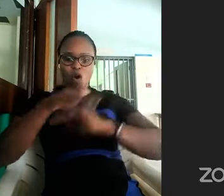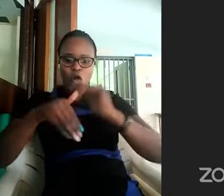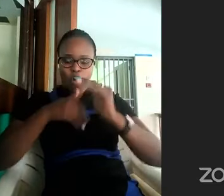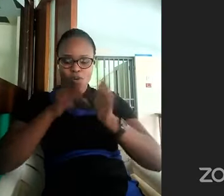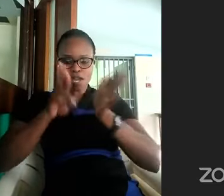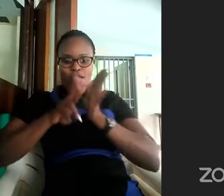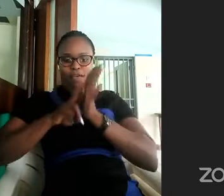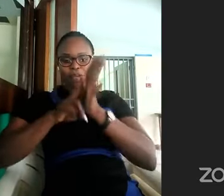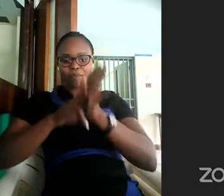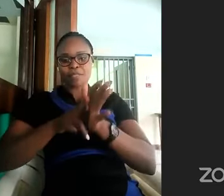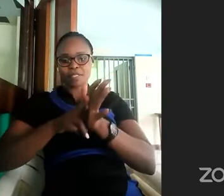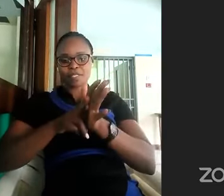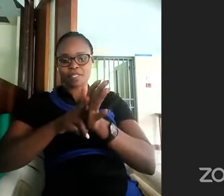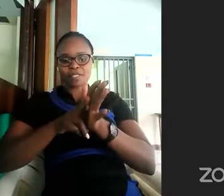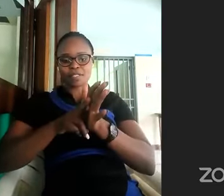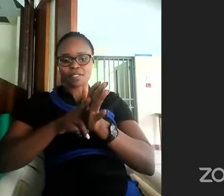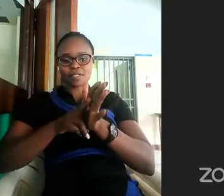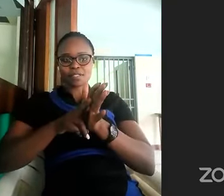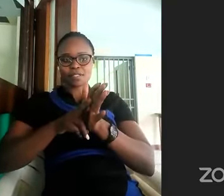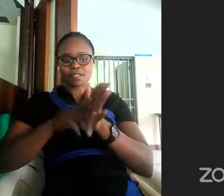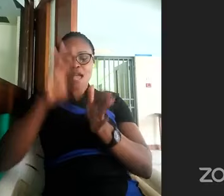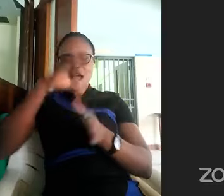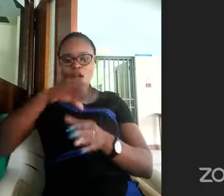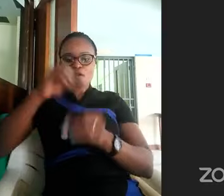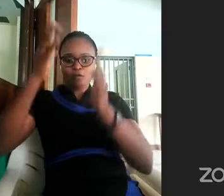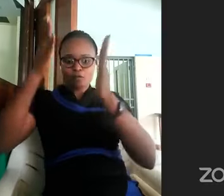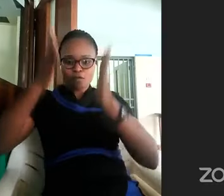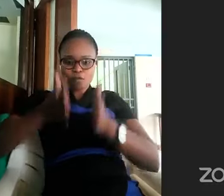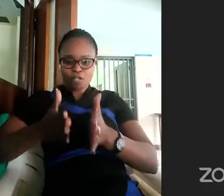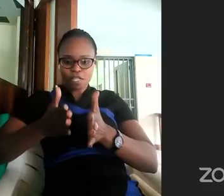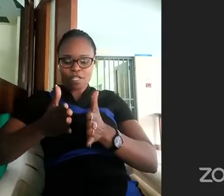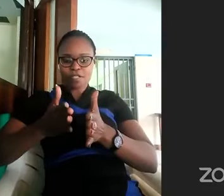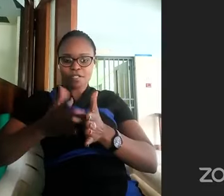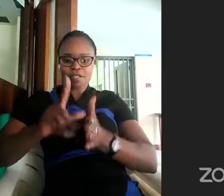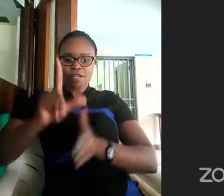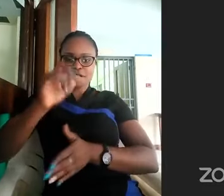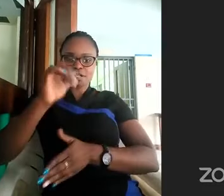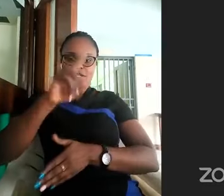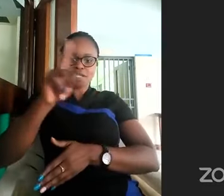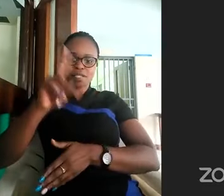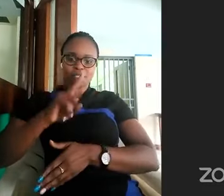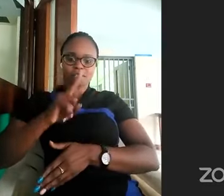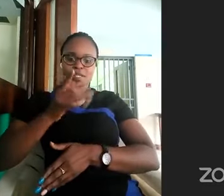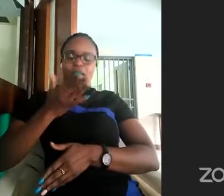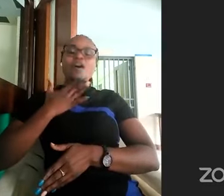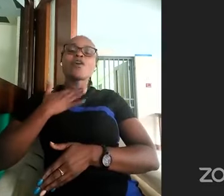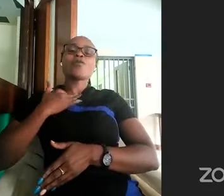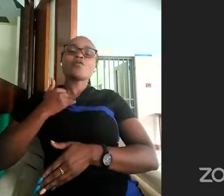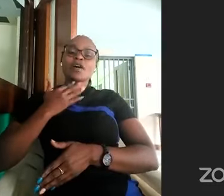founder and managing trustee, Lizzie Kiyama. Angependa kuwa nasi, lakini kidogo alishikika.